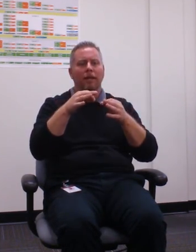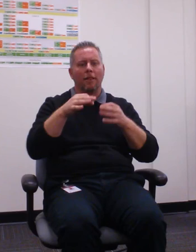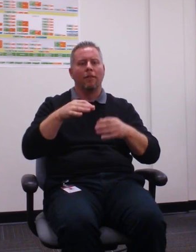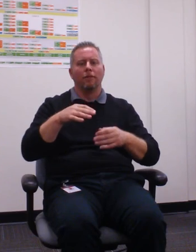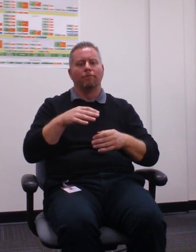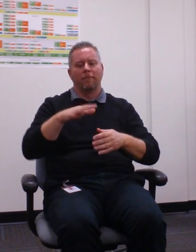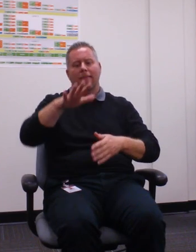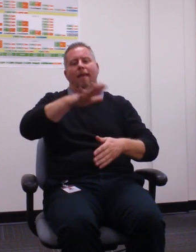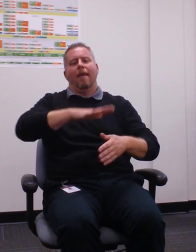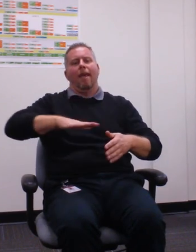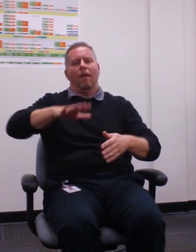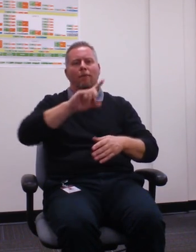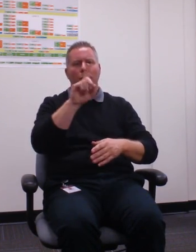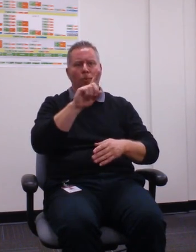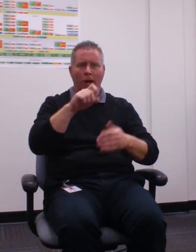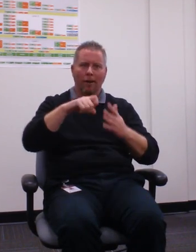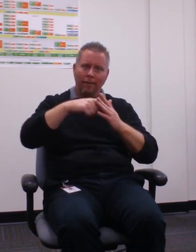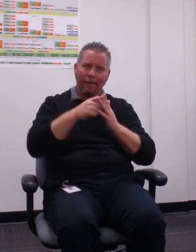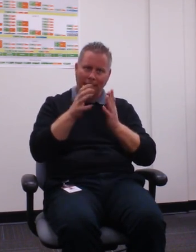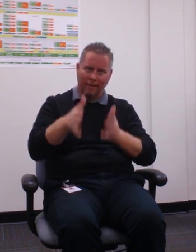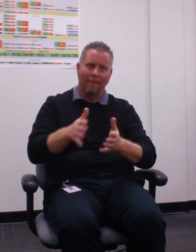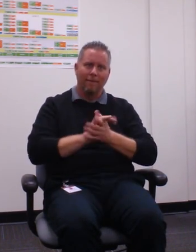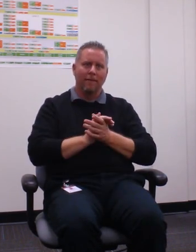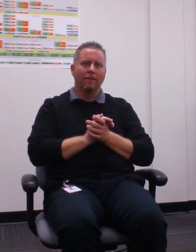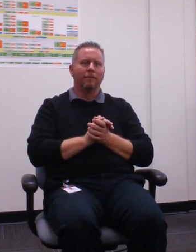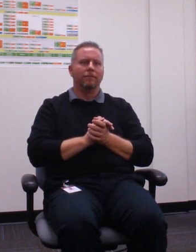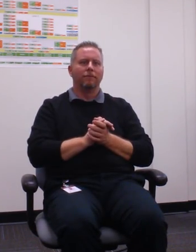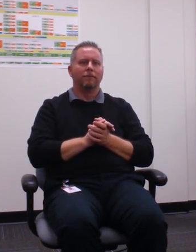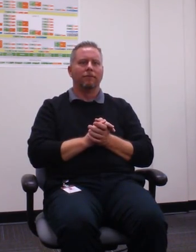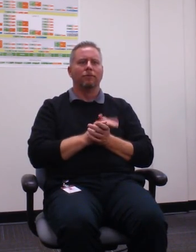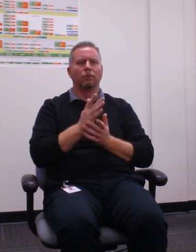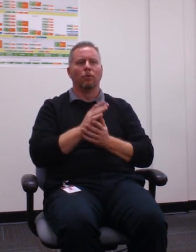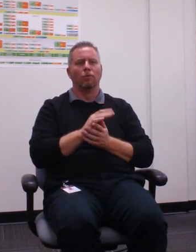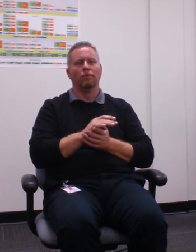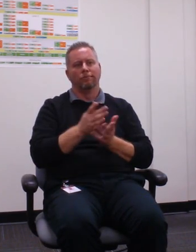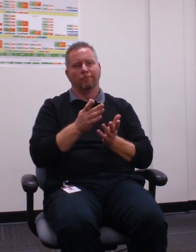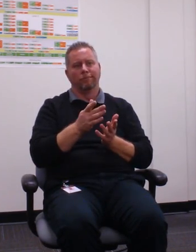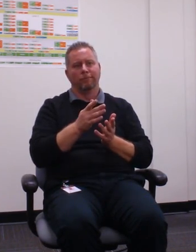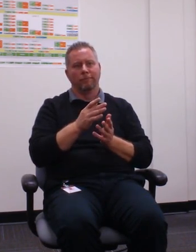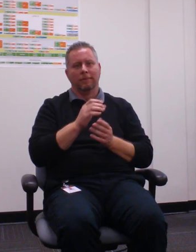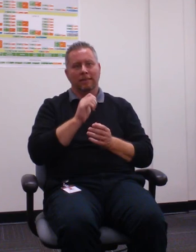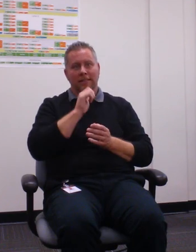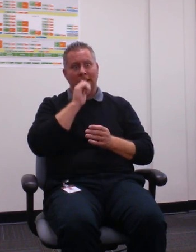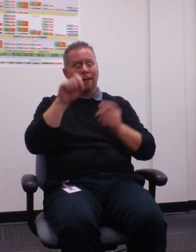it means front glass to back glass, and it's up to you to find it.